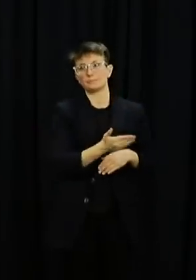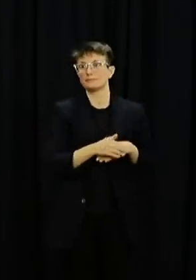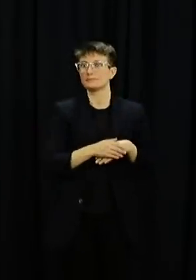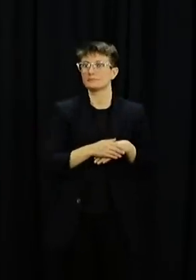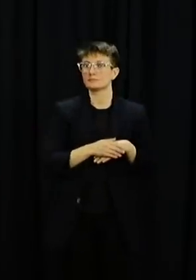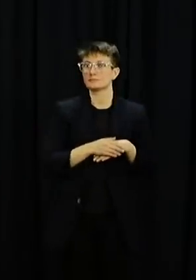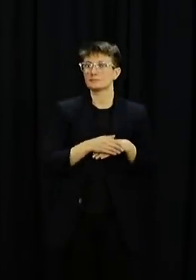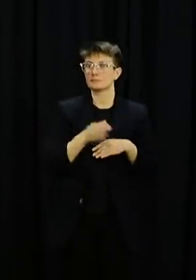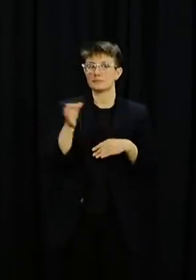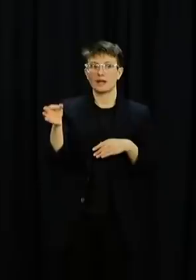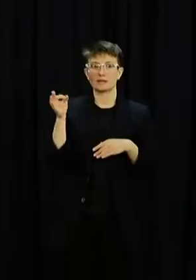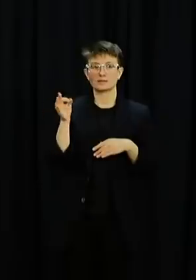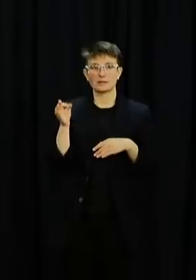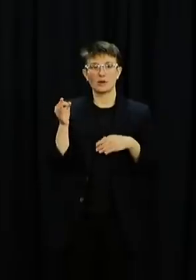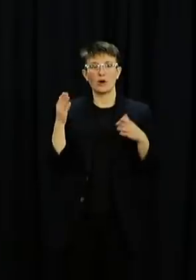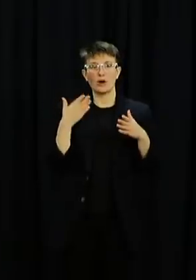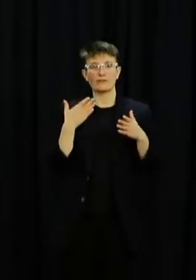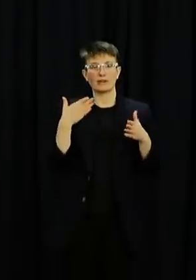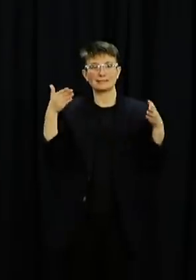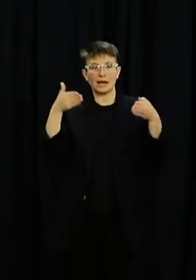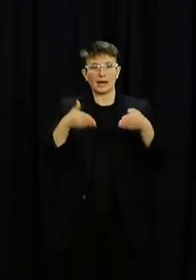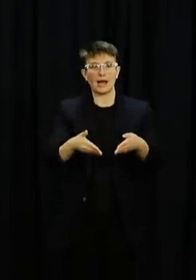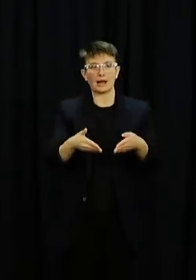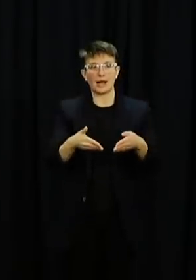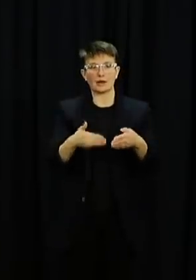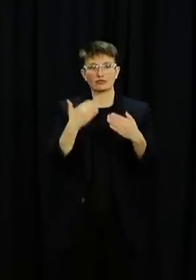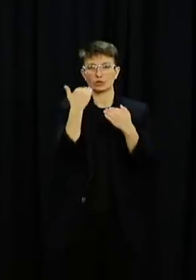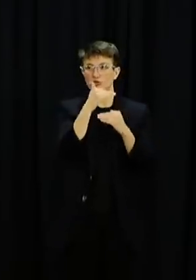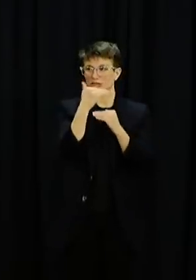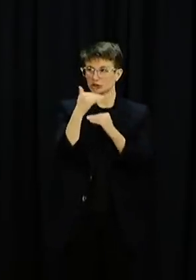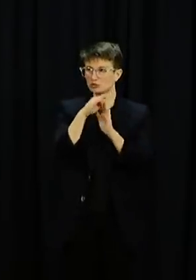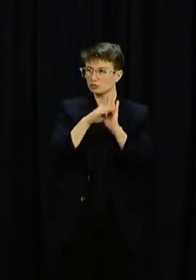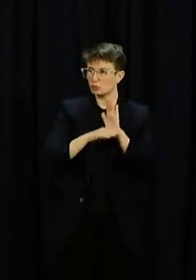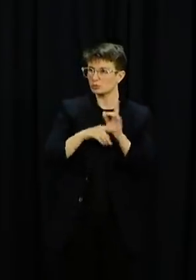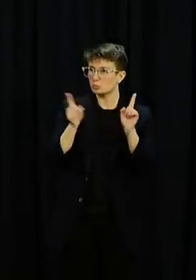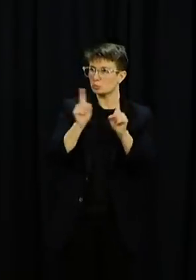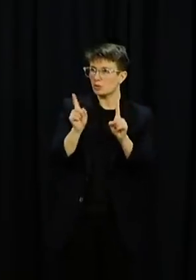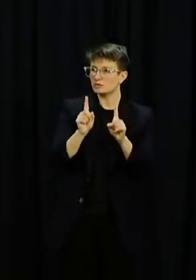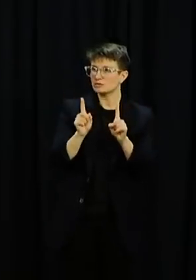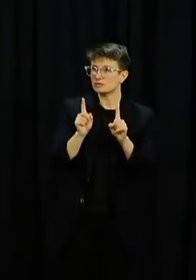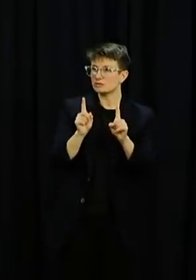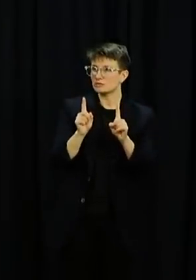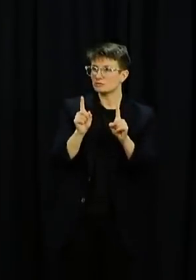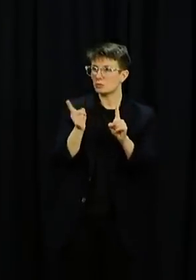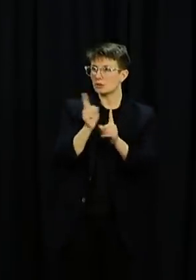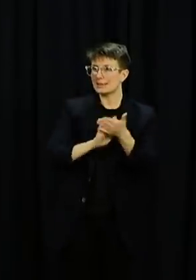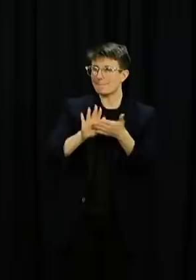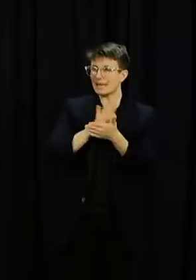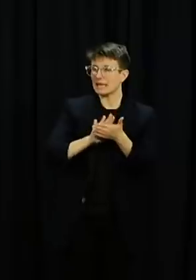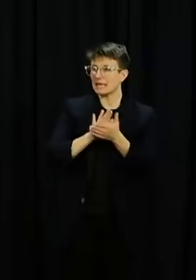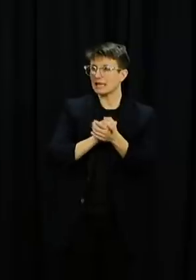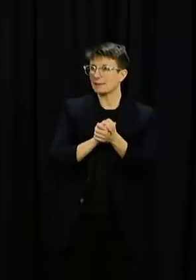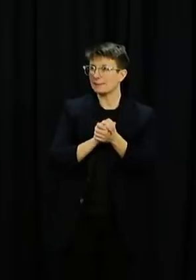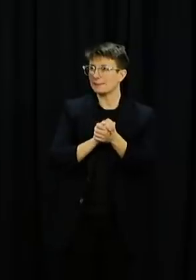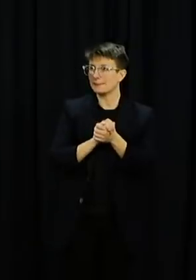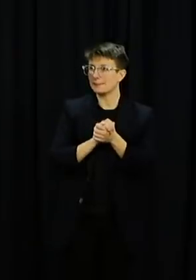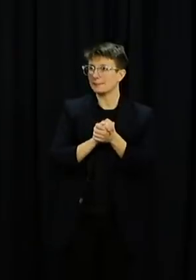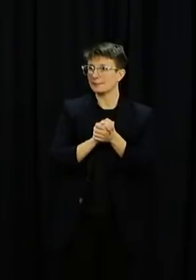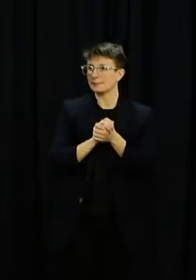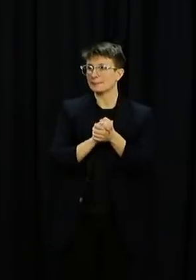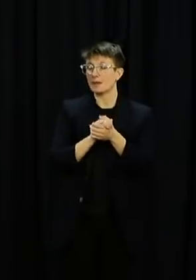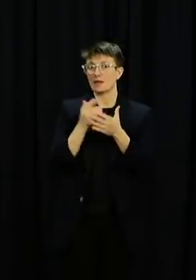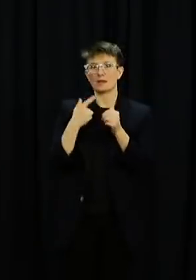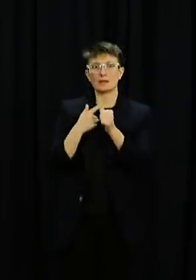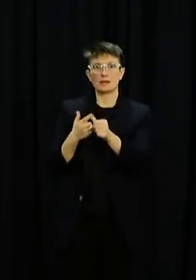tangihanga restrictions, when it comes to police entering marae without a warrant, what does that mean? Of course, at the moment,